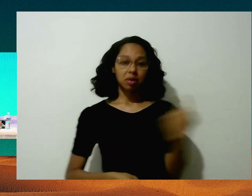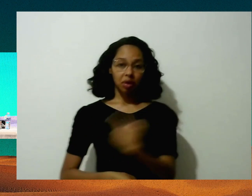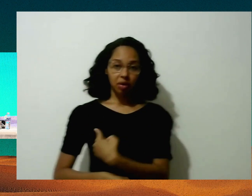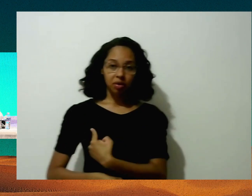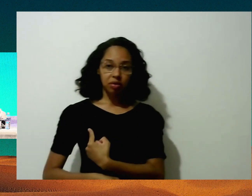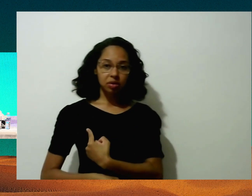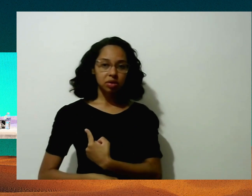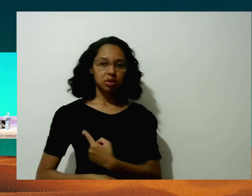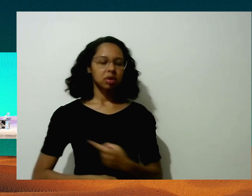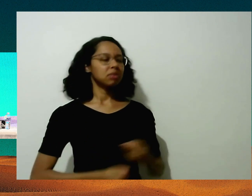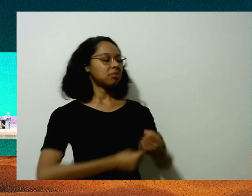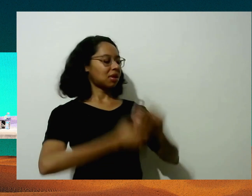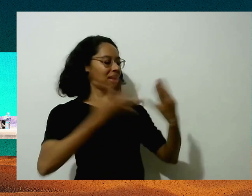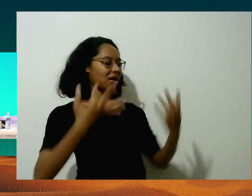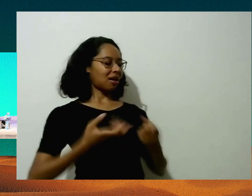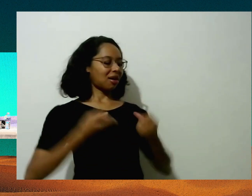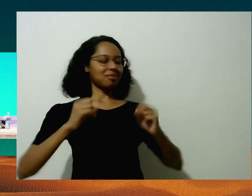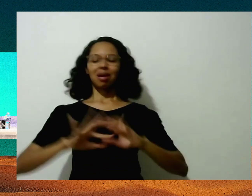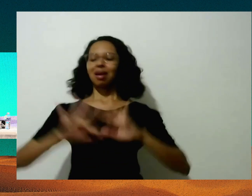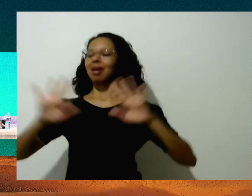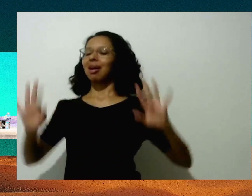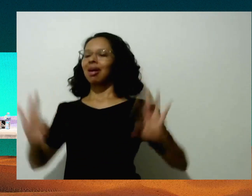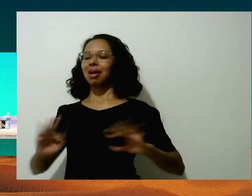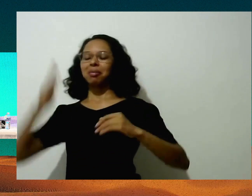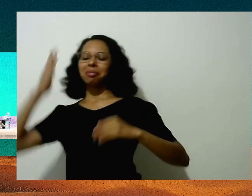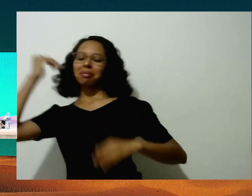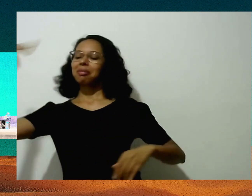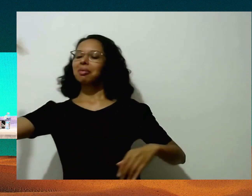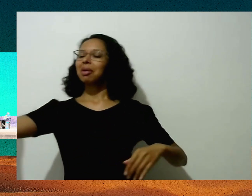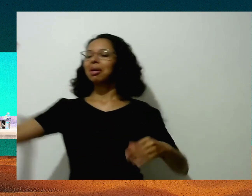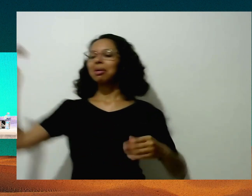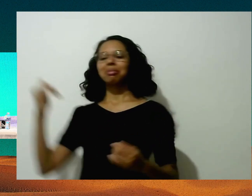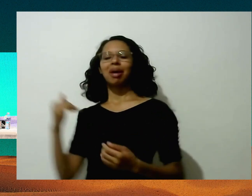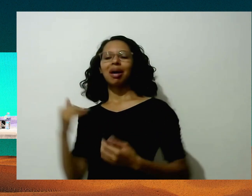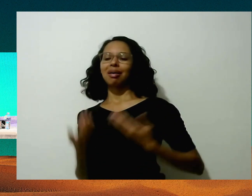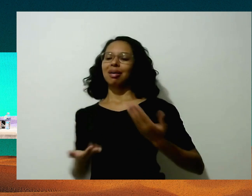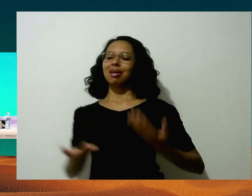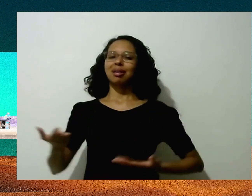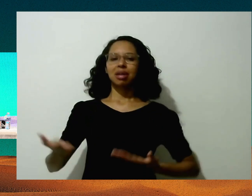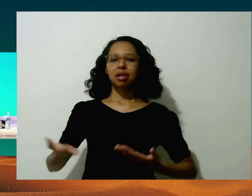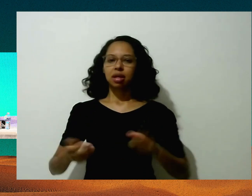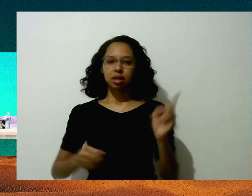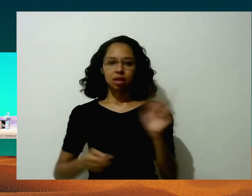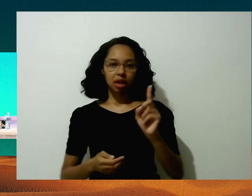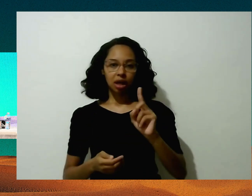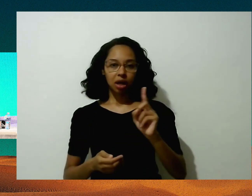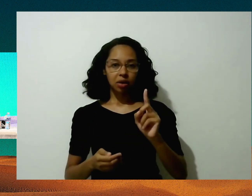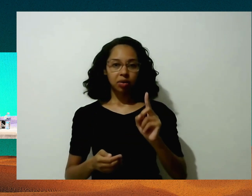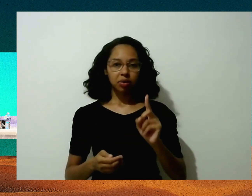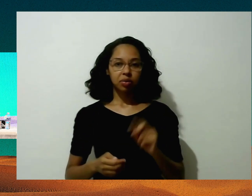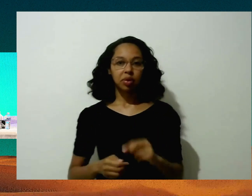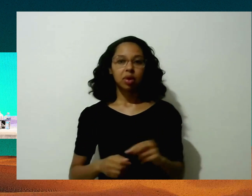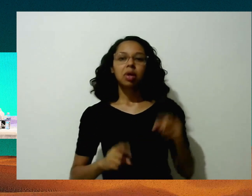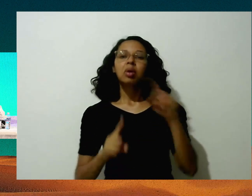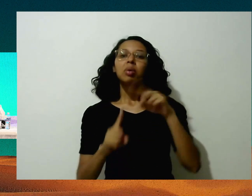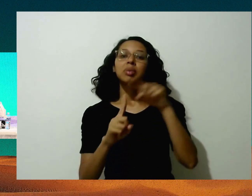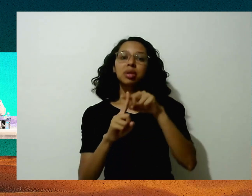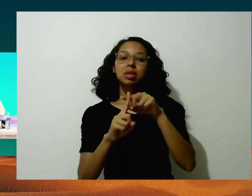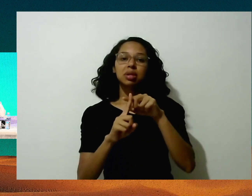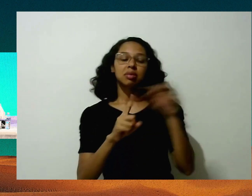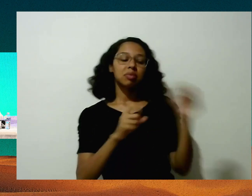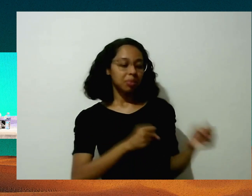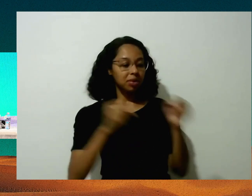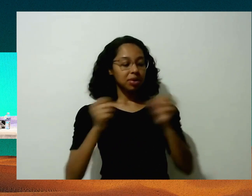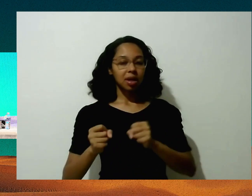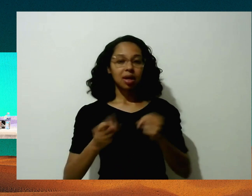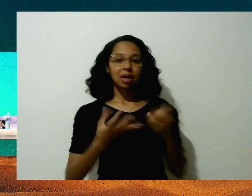nothing's for our own glory. e fama, or fame, popularidade. popularity. Não, tudo é para Deus fazer sua obra. No, everything's for God to do